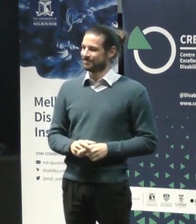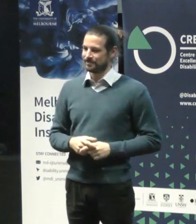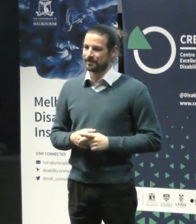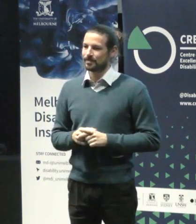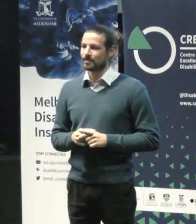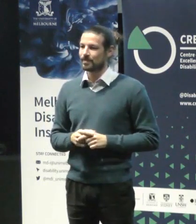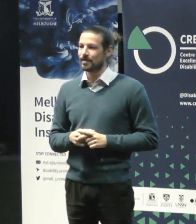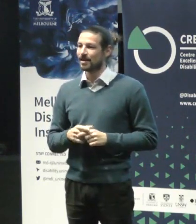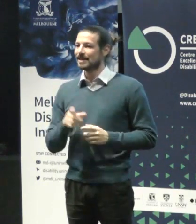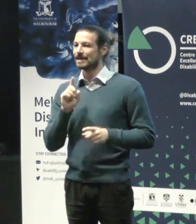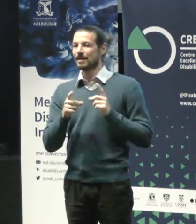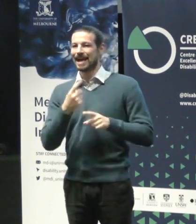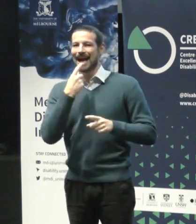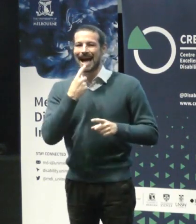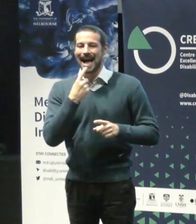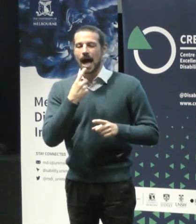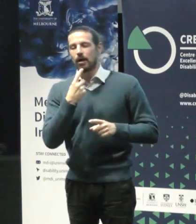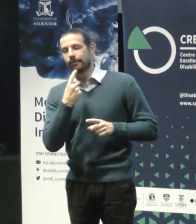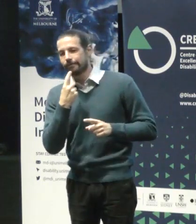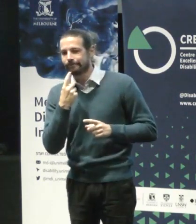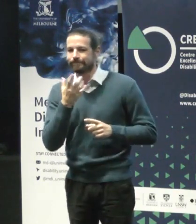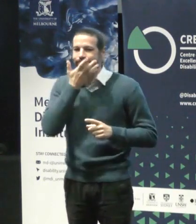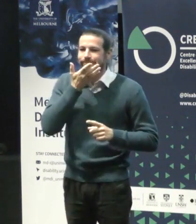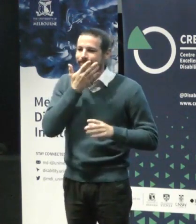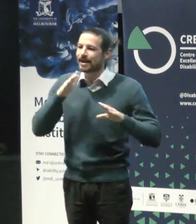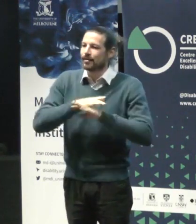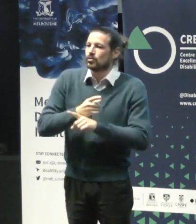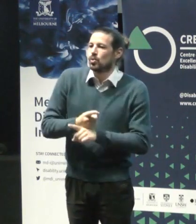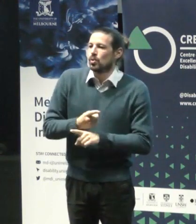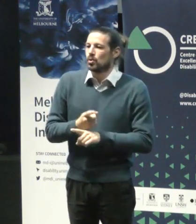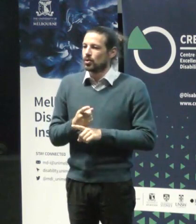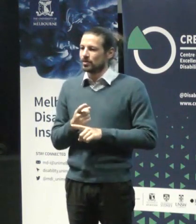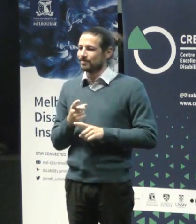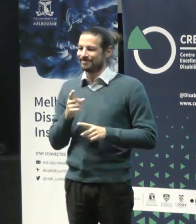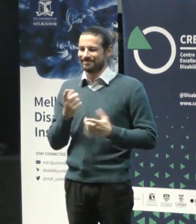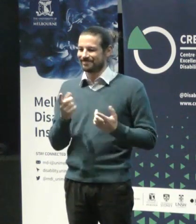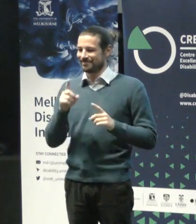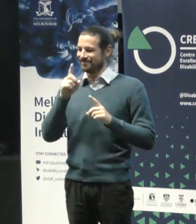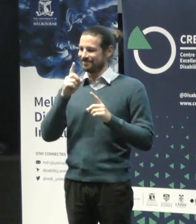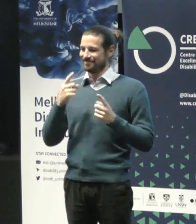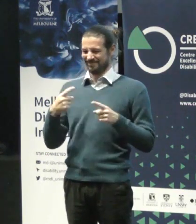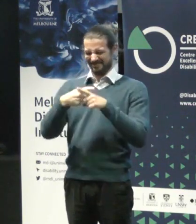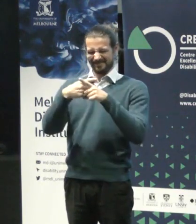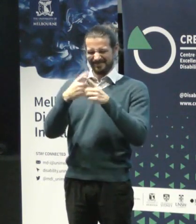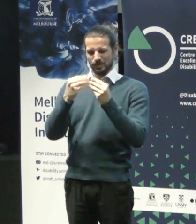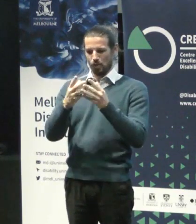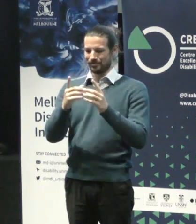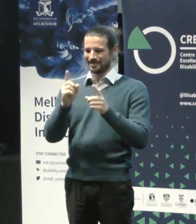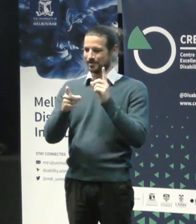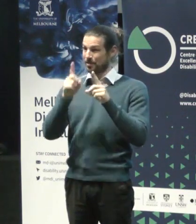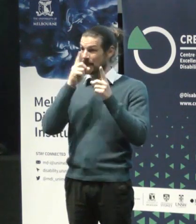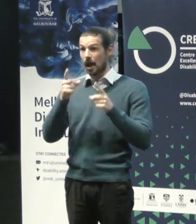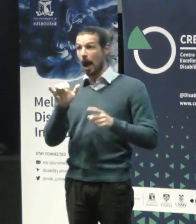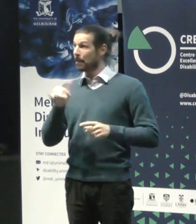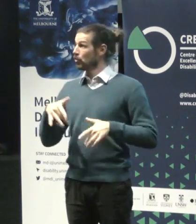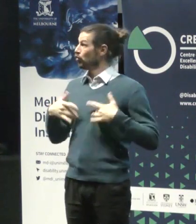You can't say what you really mean. You can't necessarily solve the emotional crisis. So it becomes complicated. So you might think it's good to have friends,